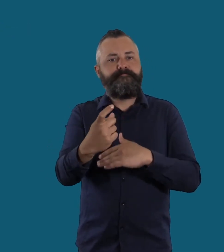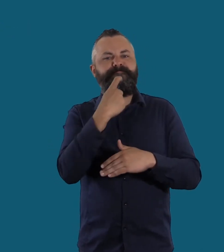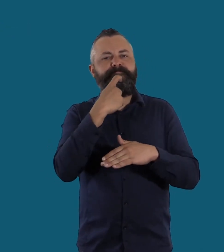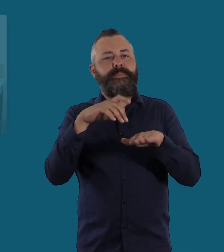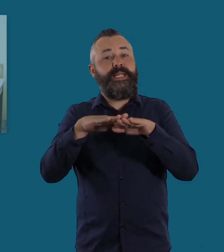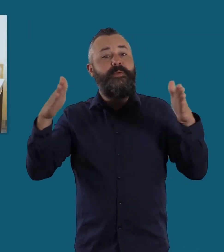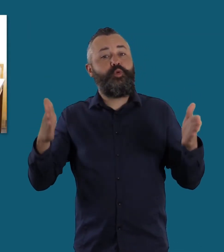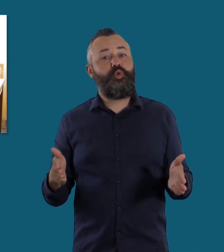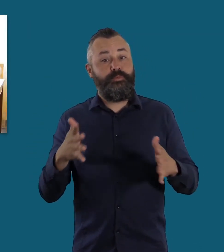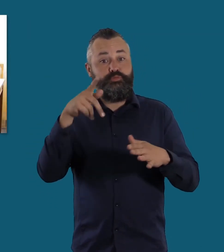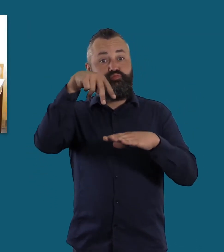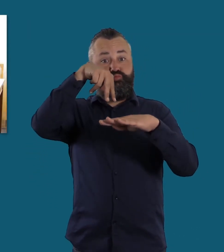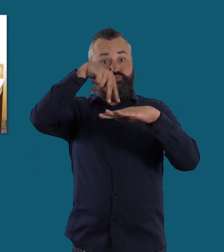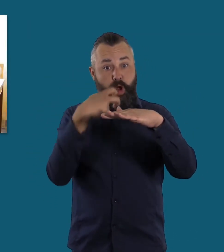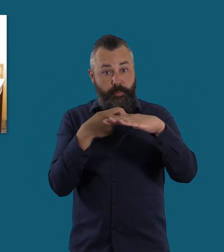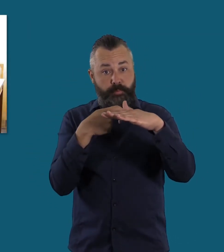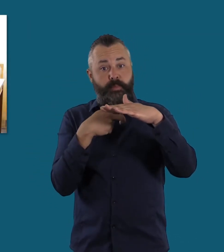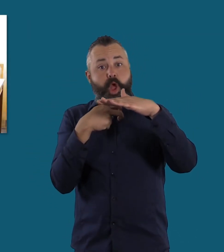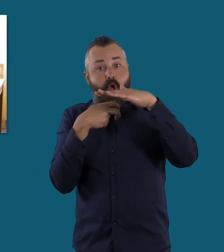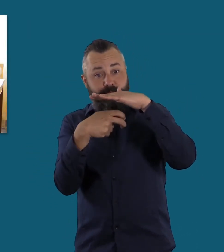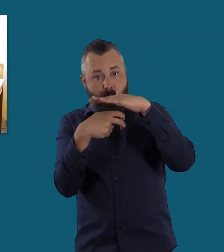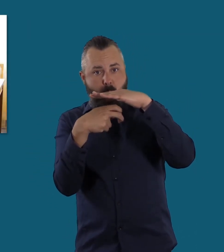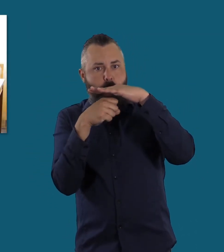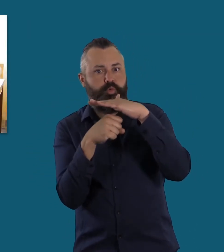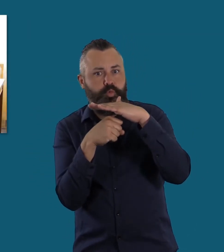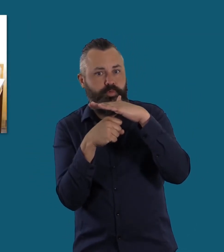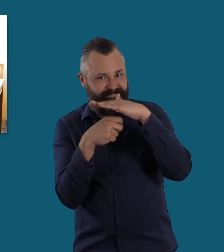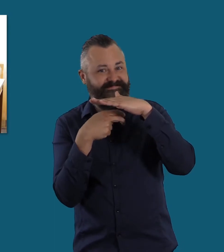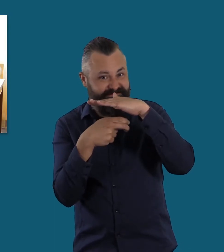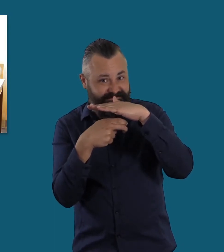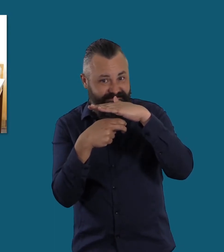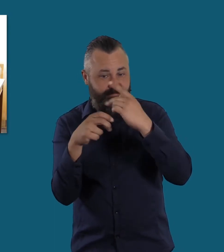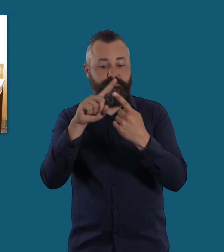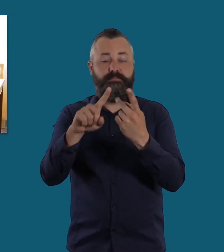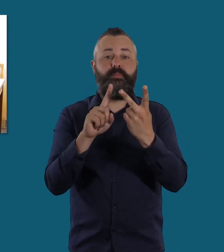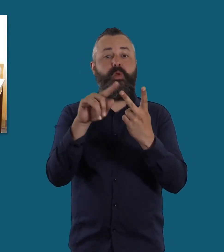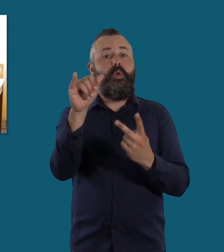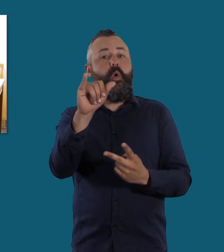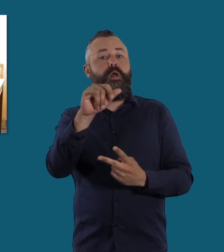Shelter under and hold onto a sturdy table, bench or interior doorframe.